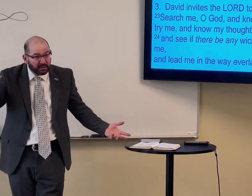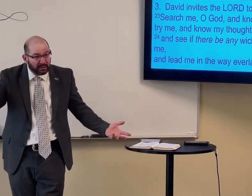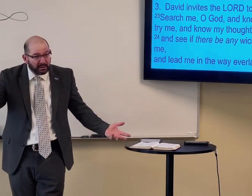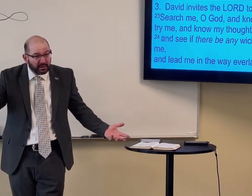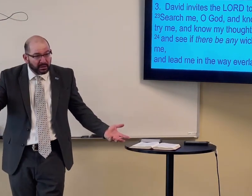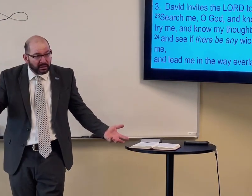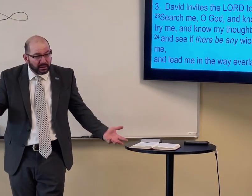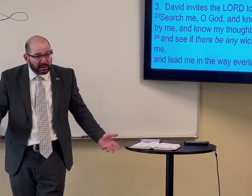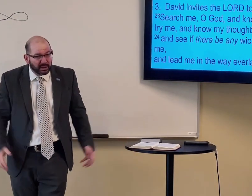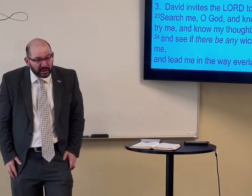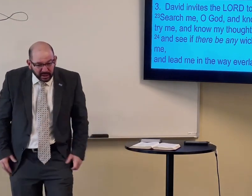catch our breath.